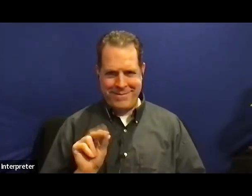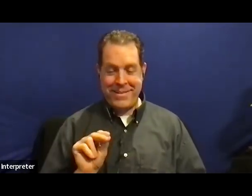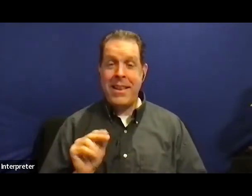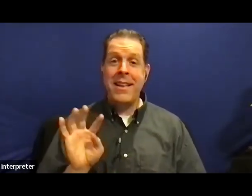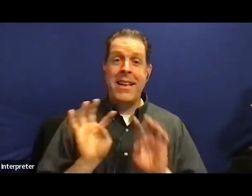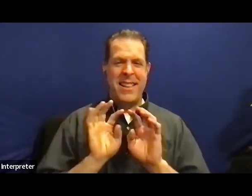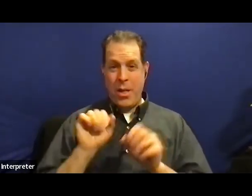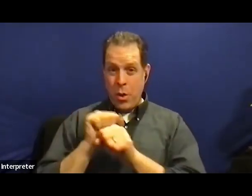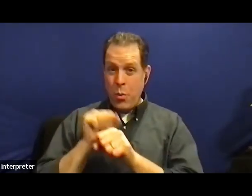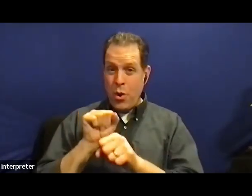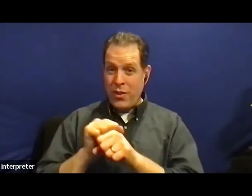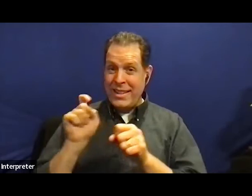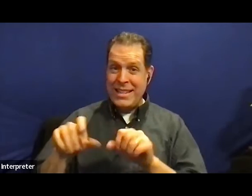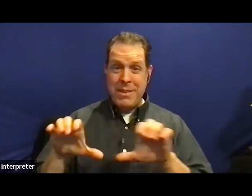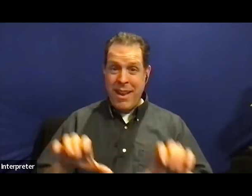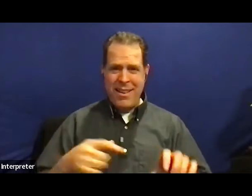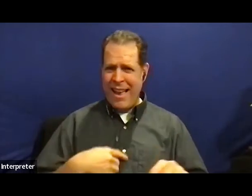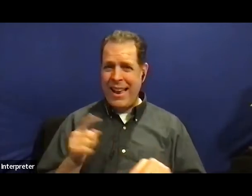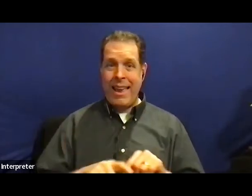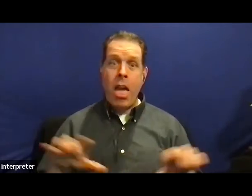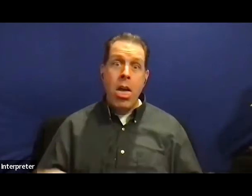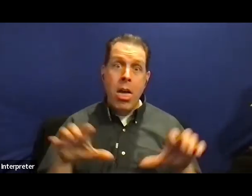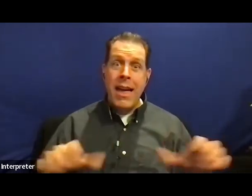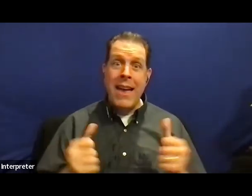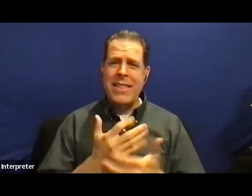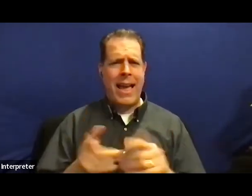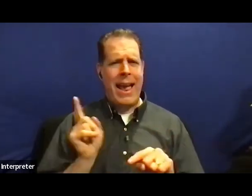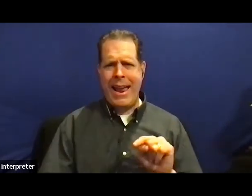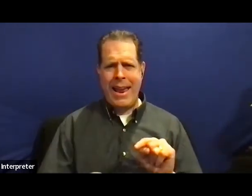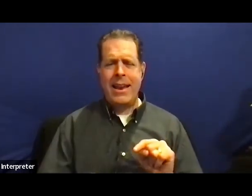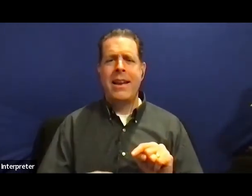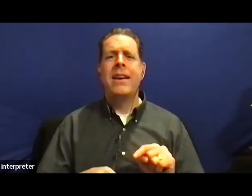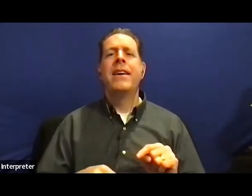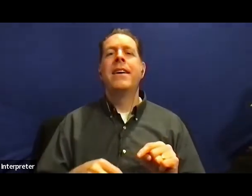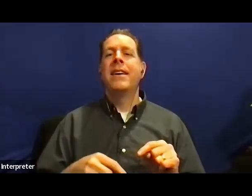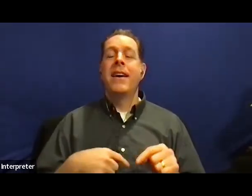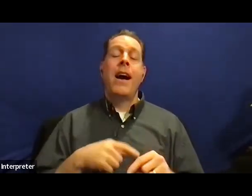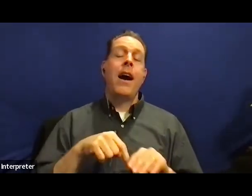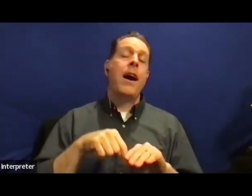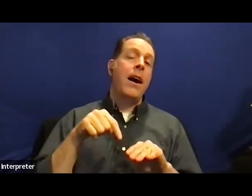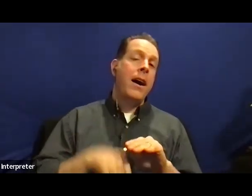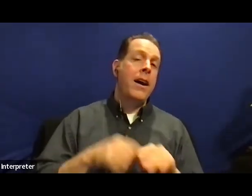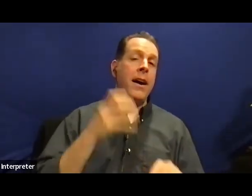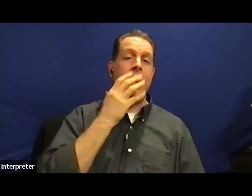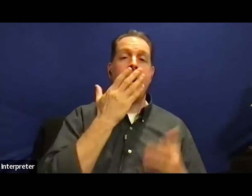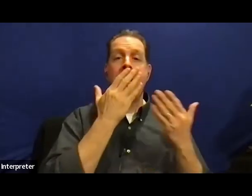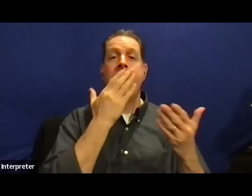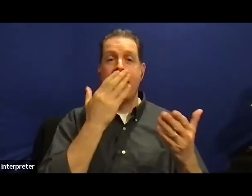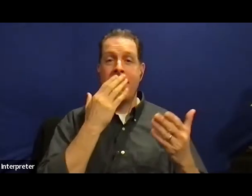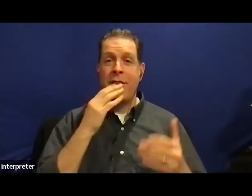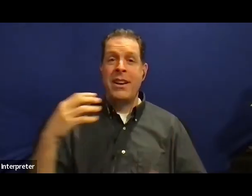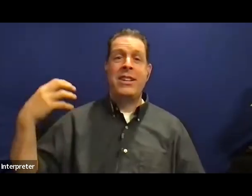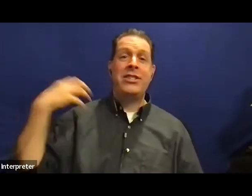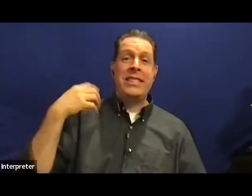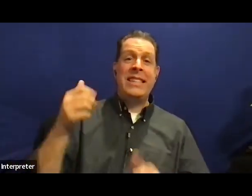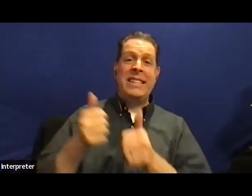is something that I alone cannot do. I am deeply grateful for the amazing chief